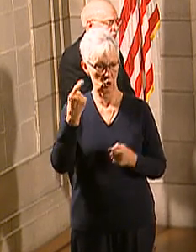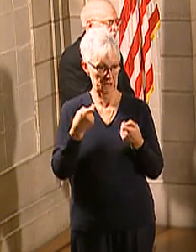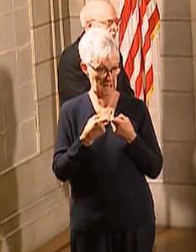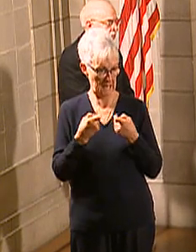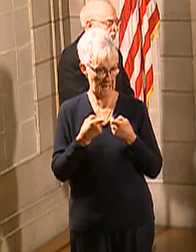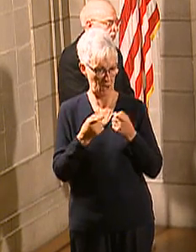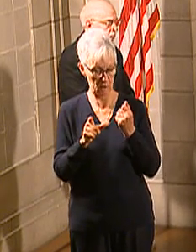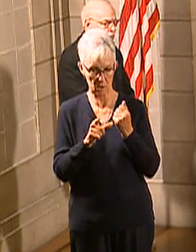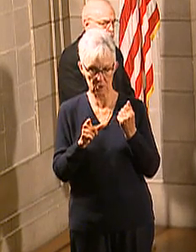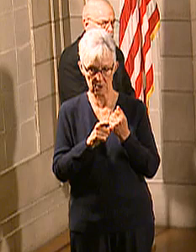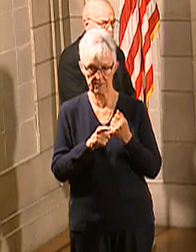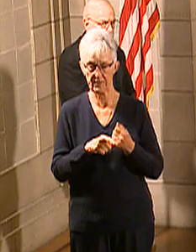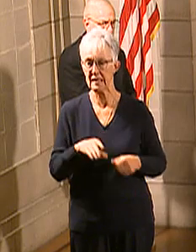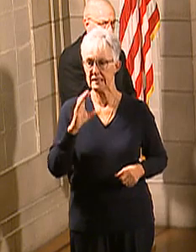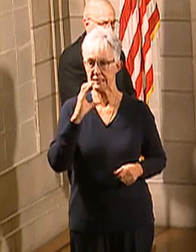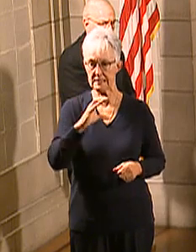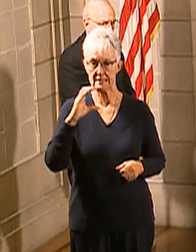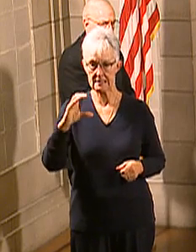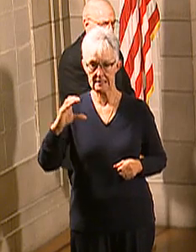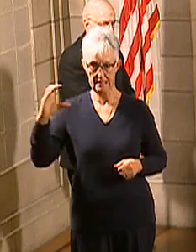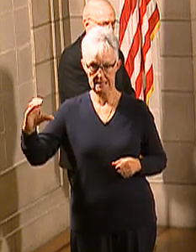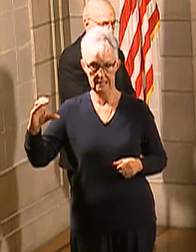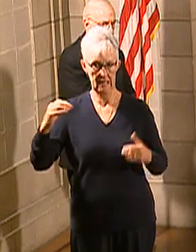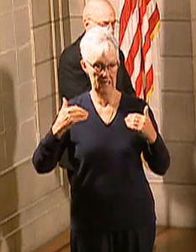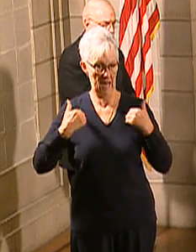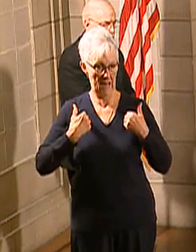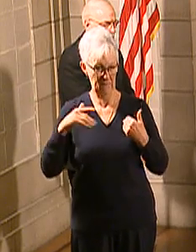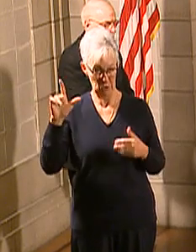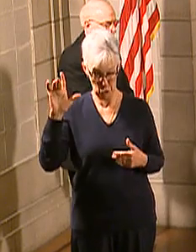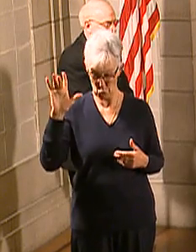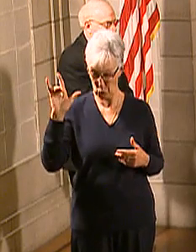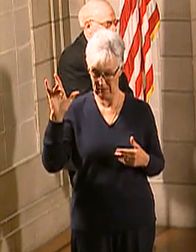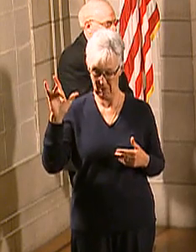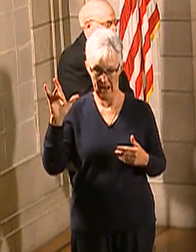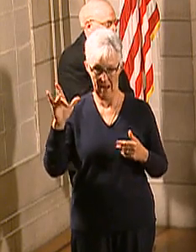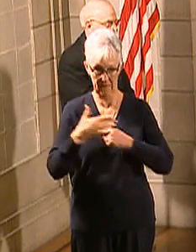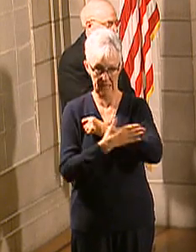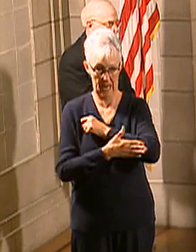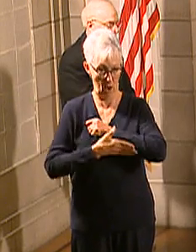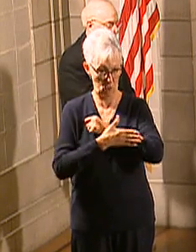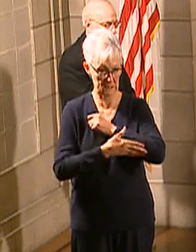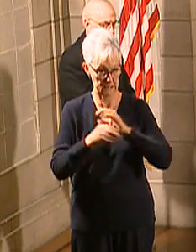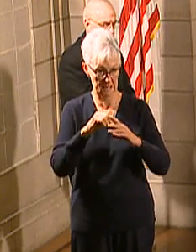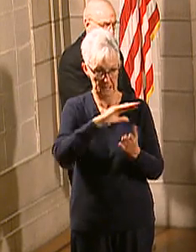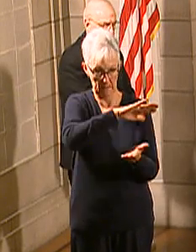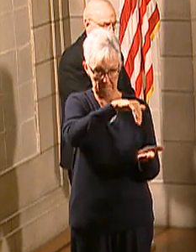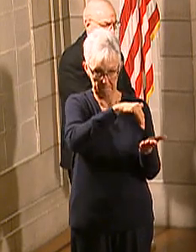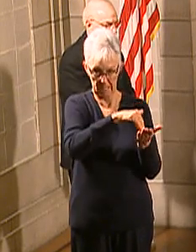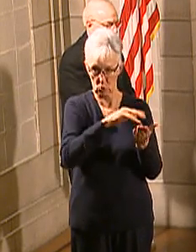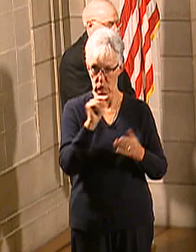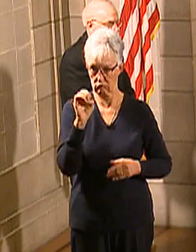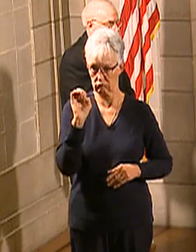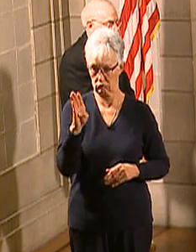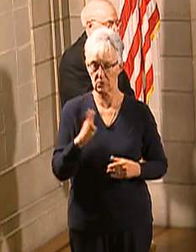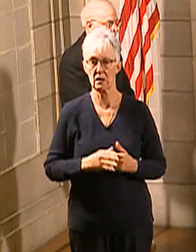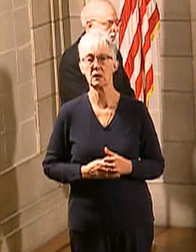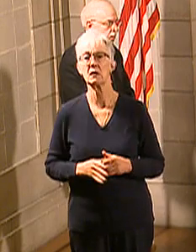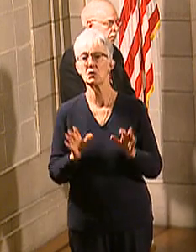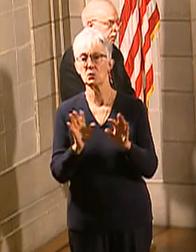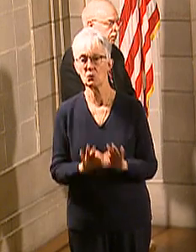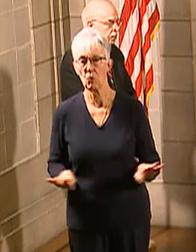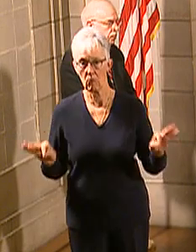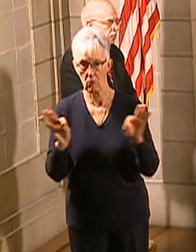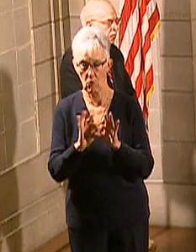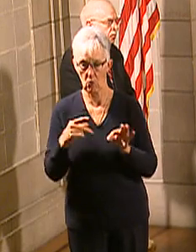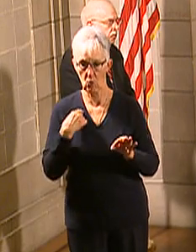area. Central Community College covers 25 counties in central Nebraska, so it was also important for us to have an area-wide approach